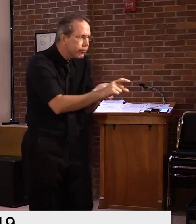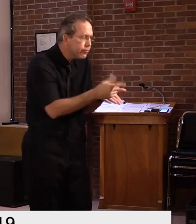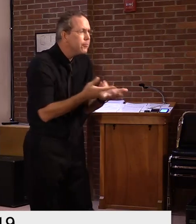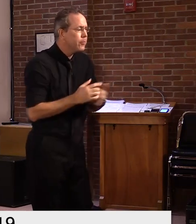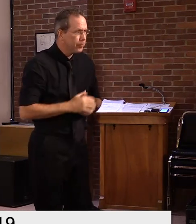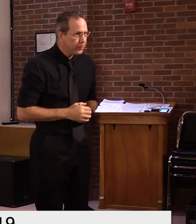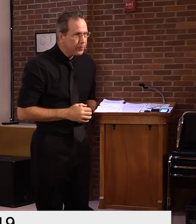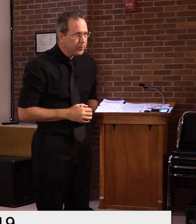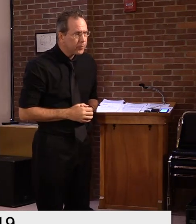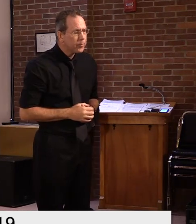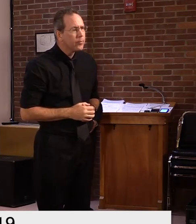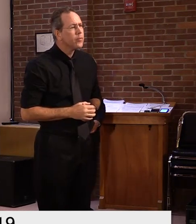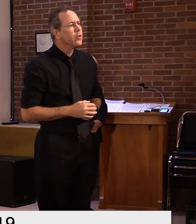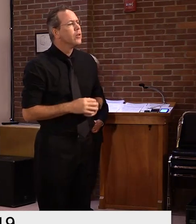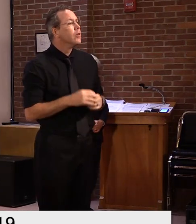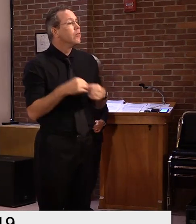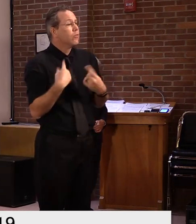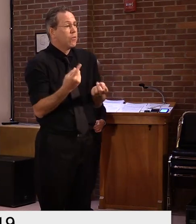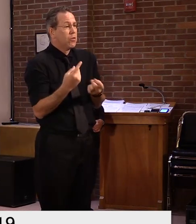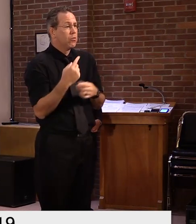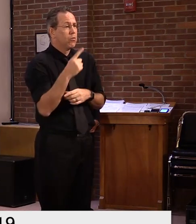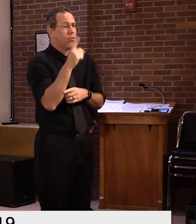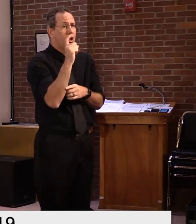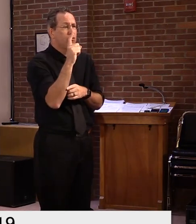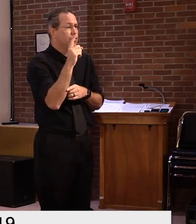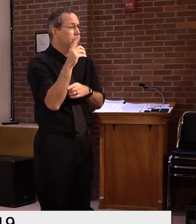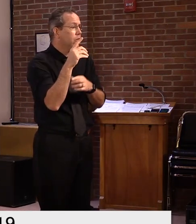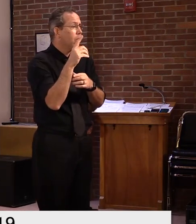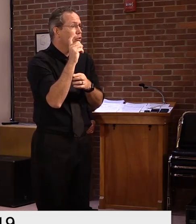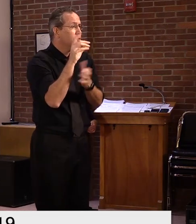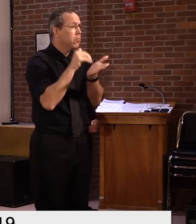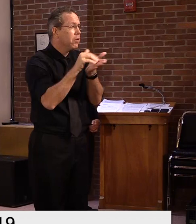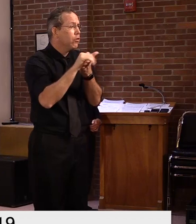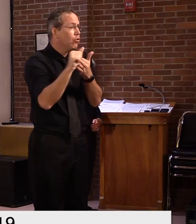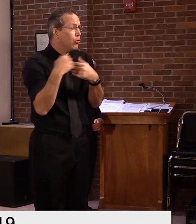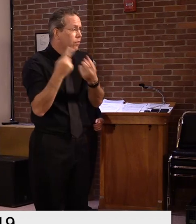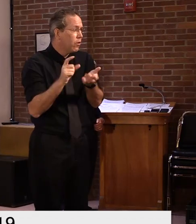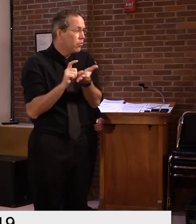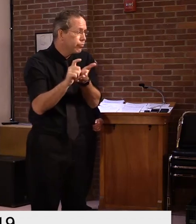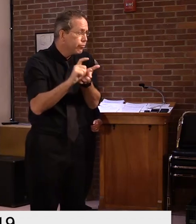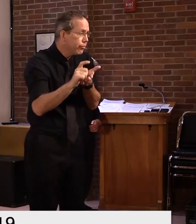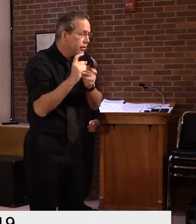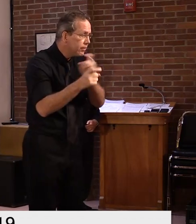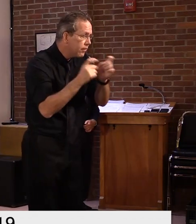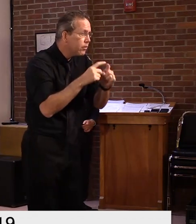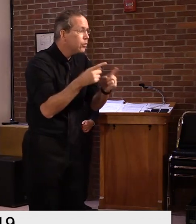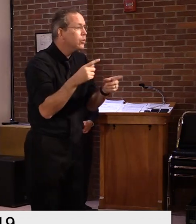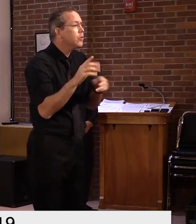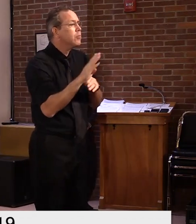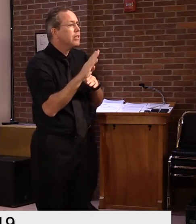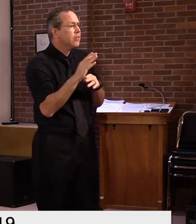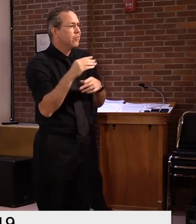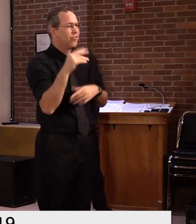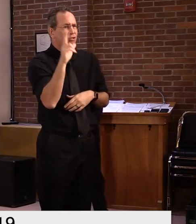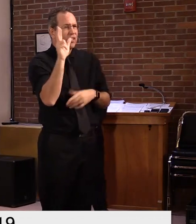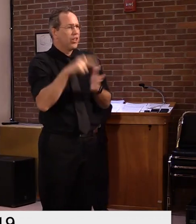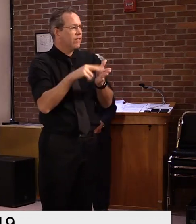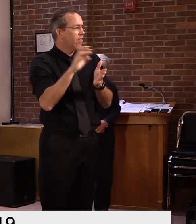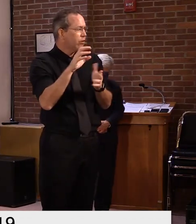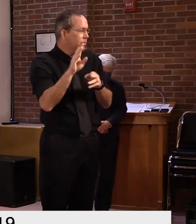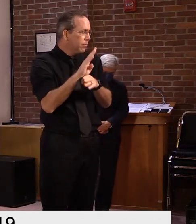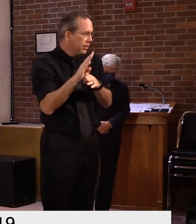than $100 million has been awarded to more than 3,500 businesses in 22 different